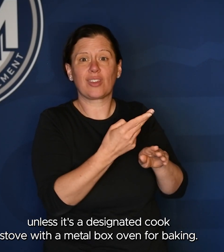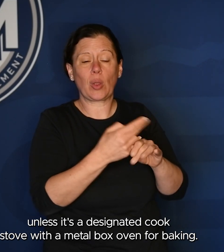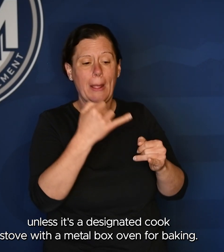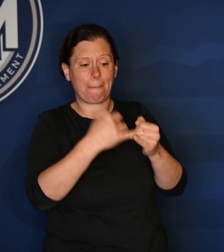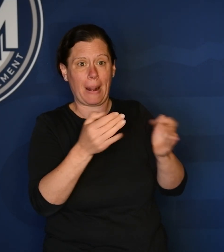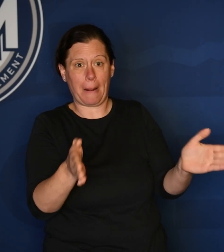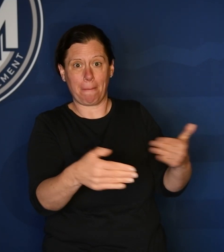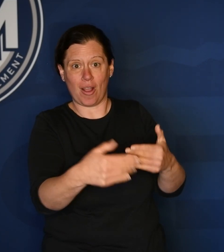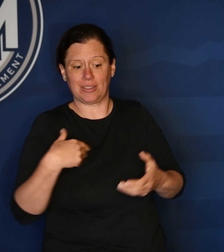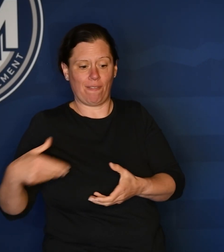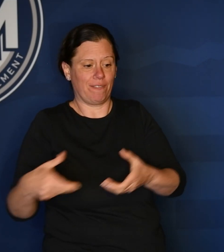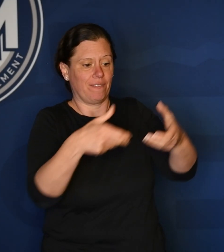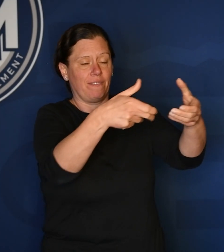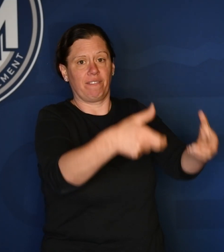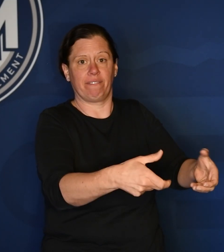baking.